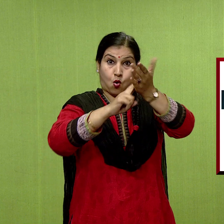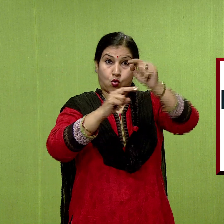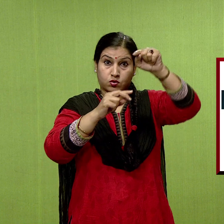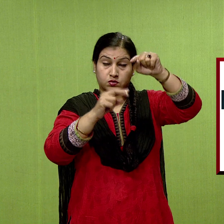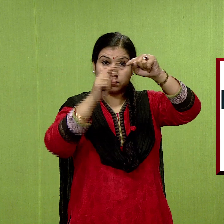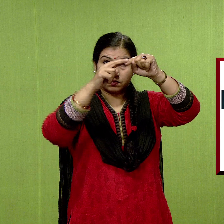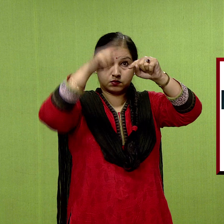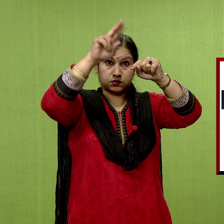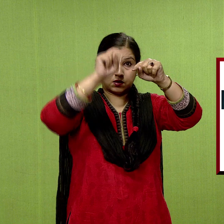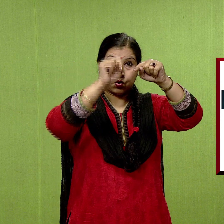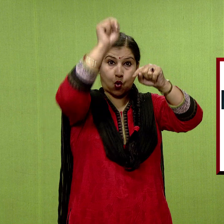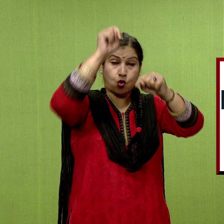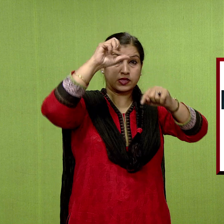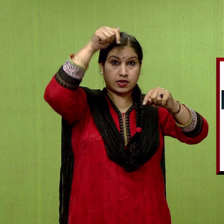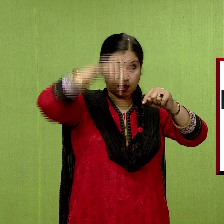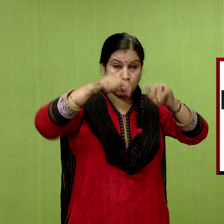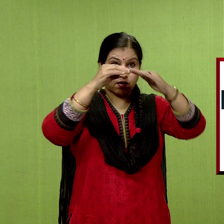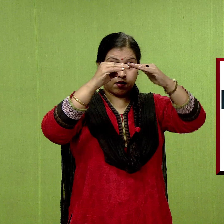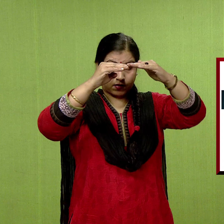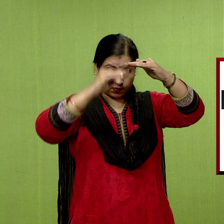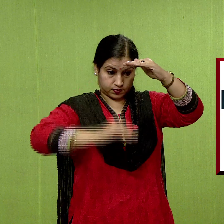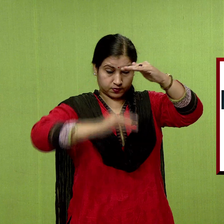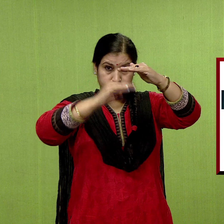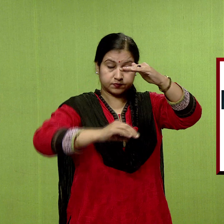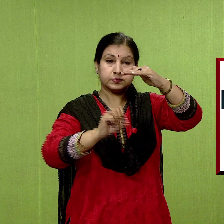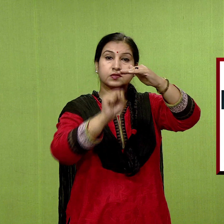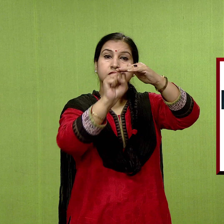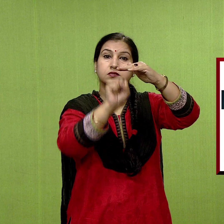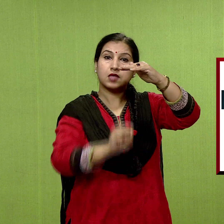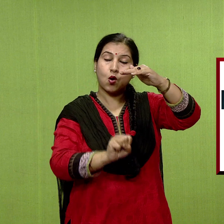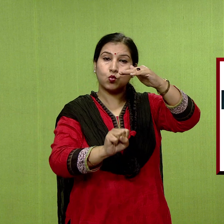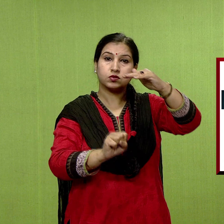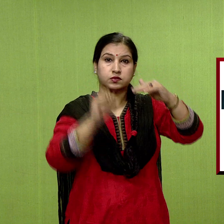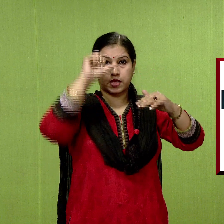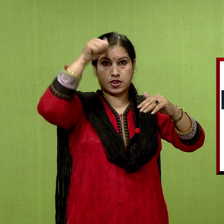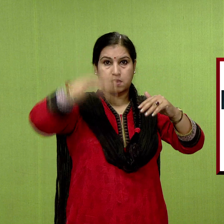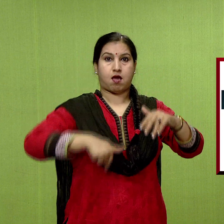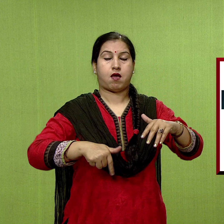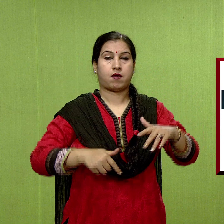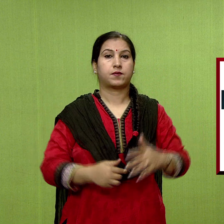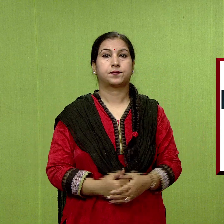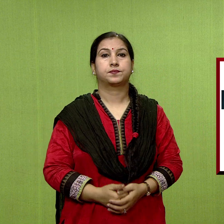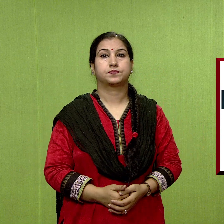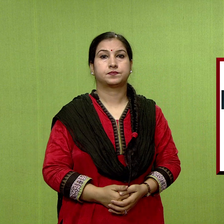is North India and south of it is known as South